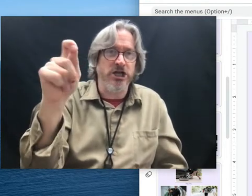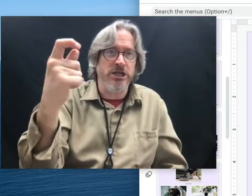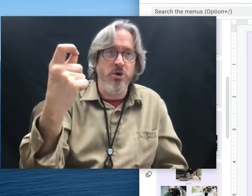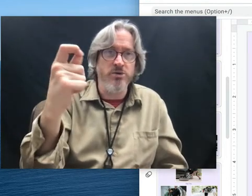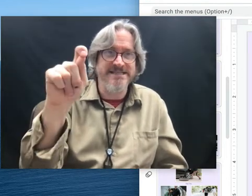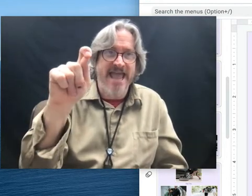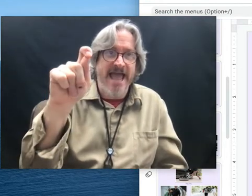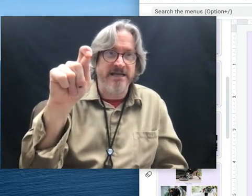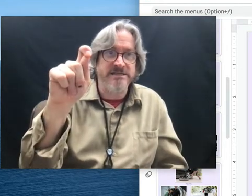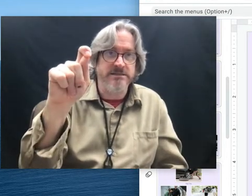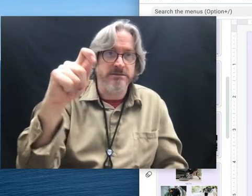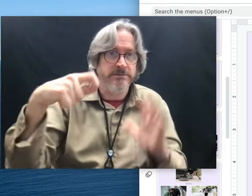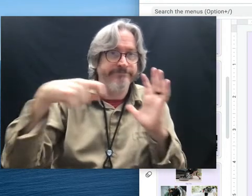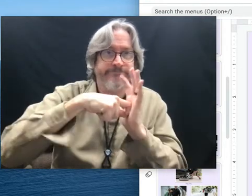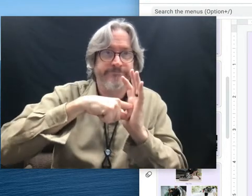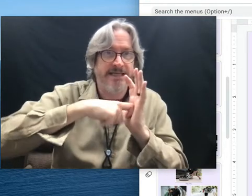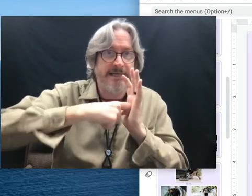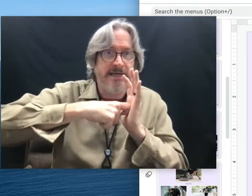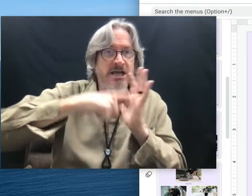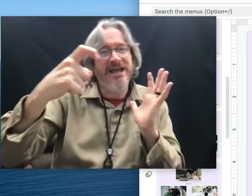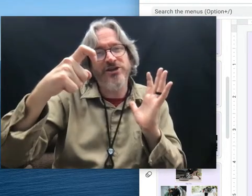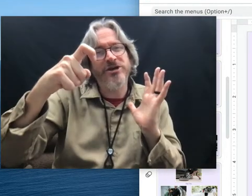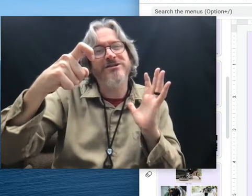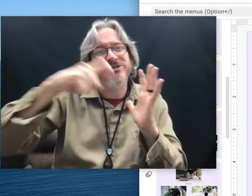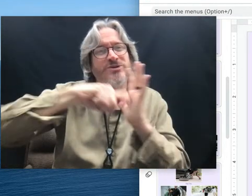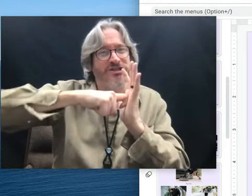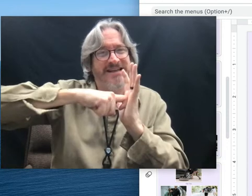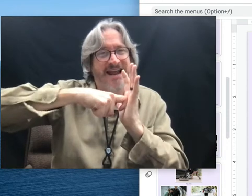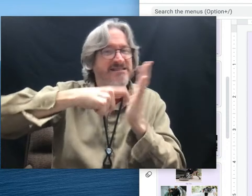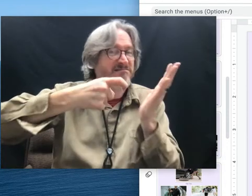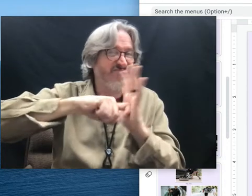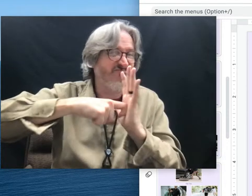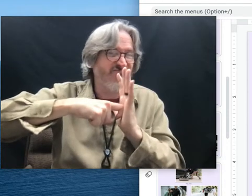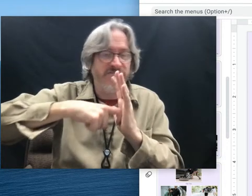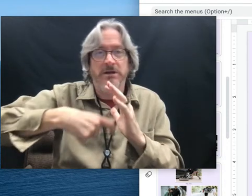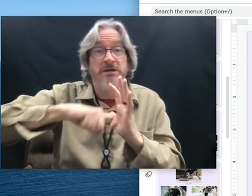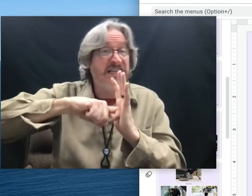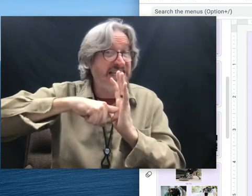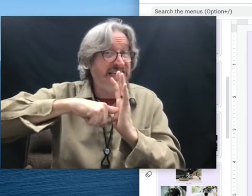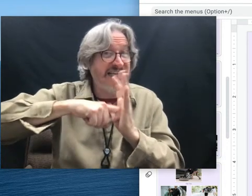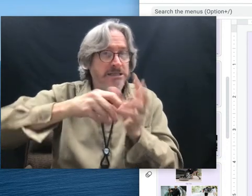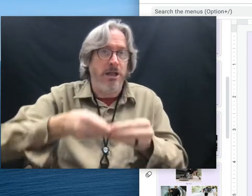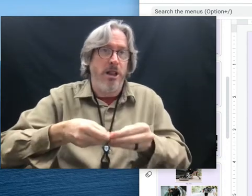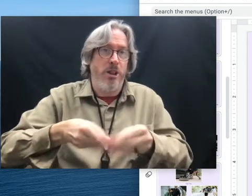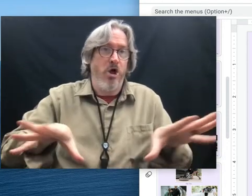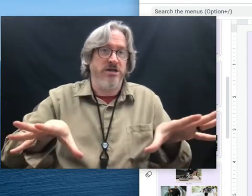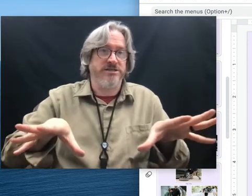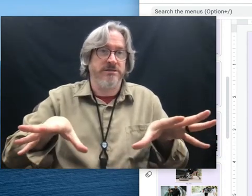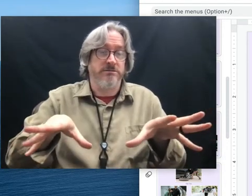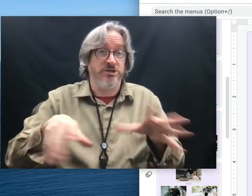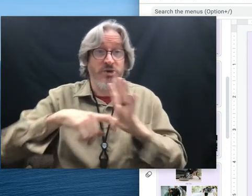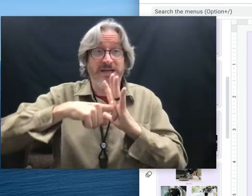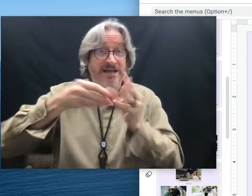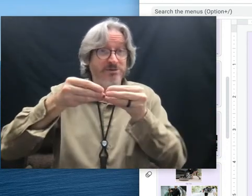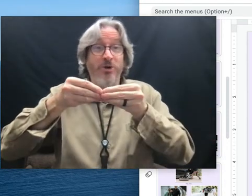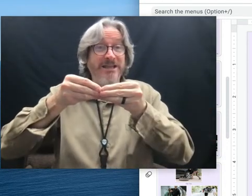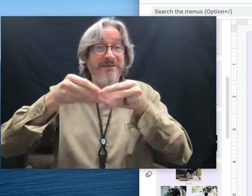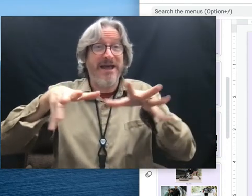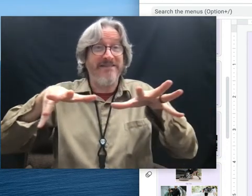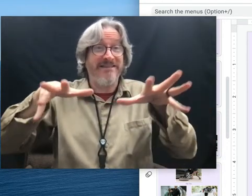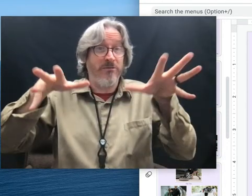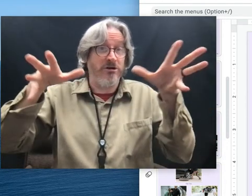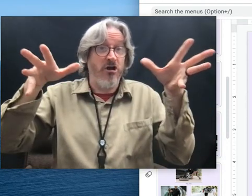a closed X. You can also do it with just an X. Keys lost. So keys, I was